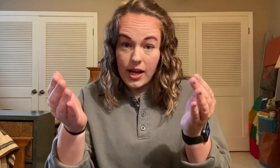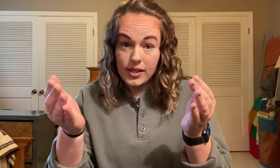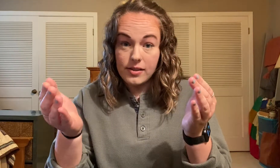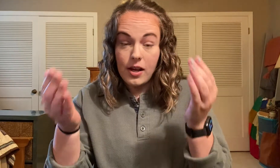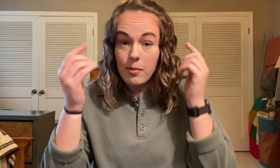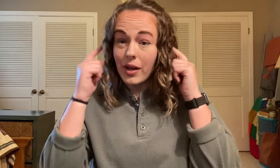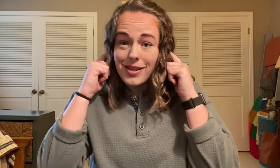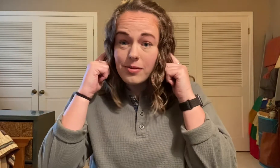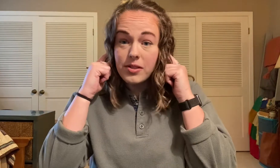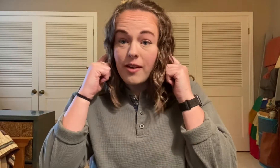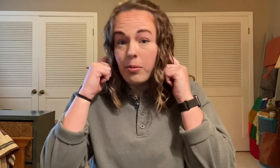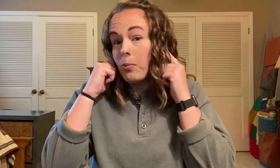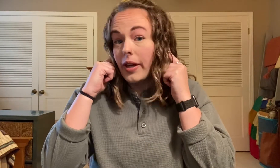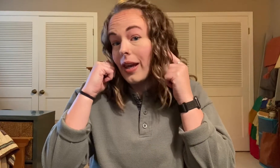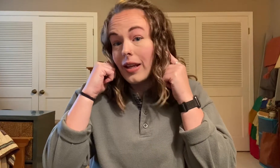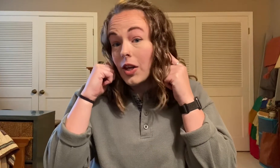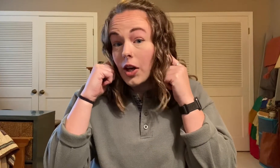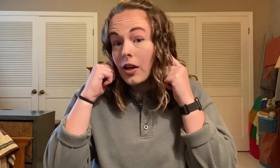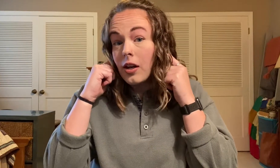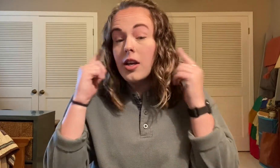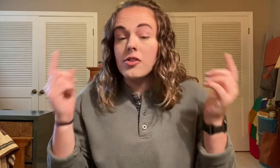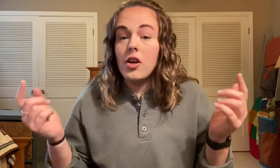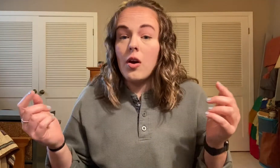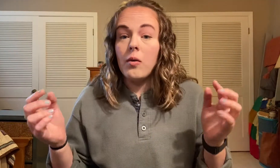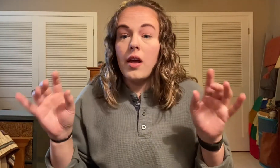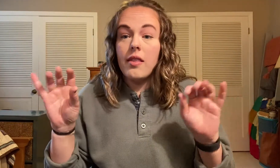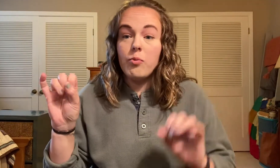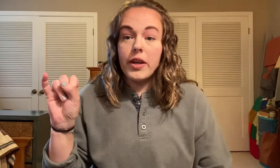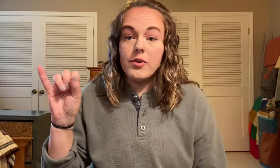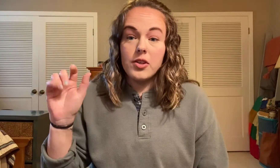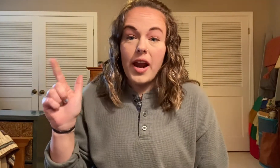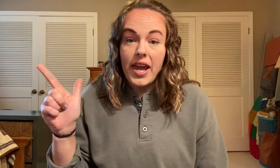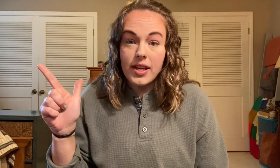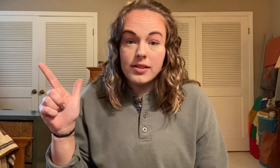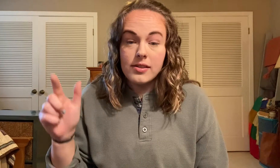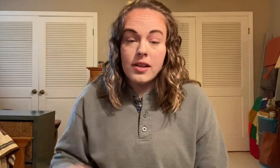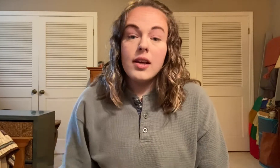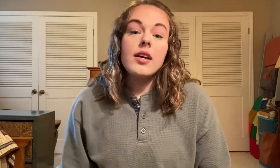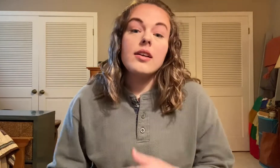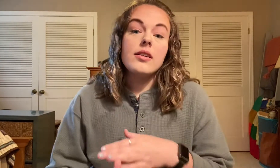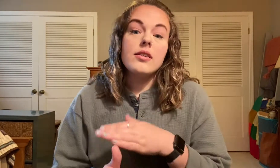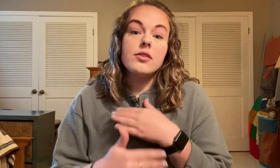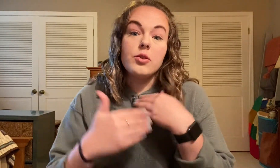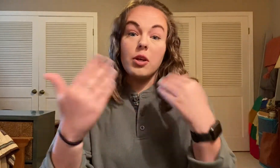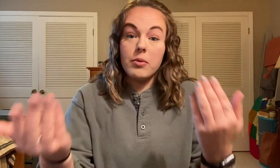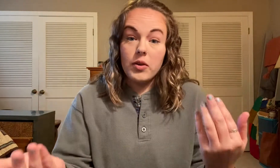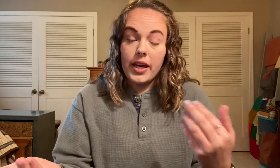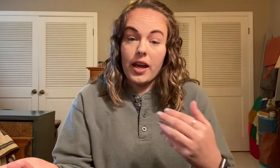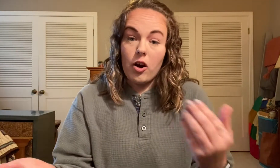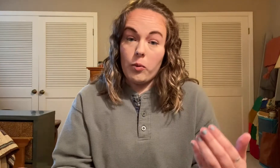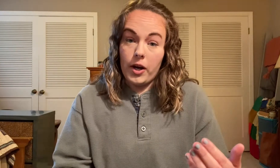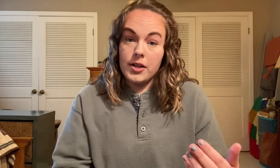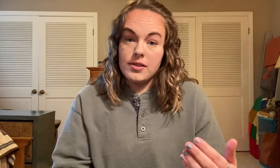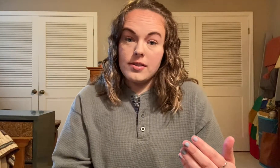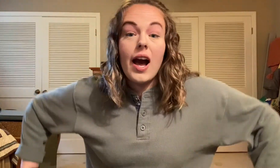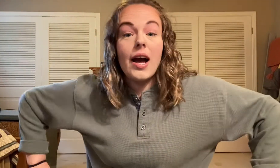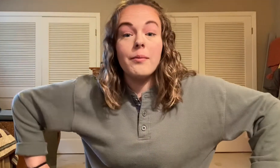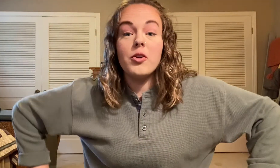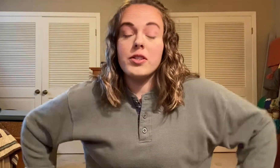eyes, because deaf people can't hear. So we use our hands to communicate our words. I'm going to show